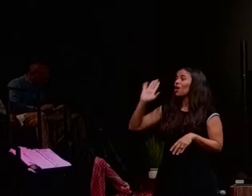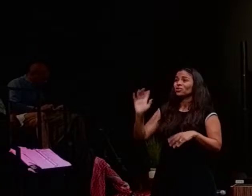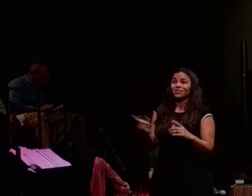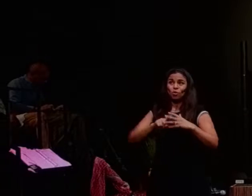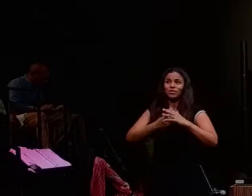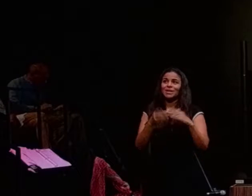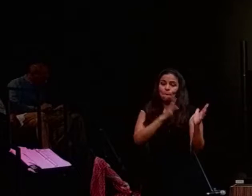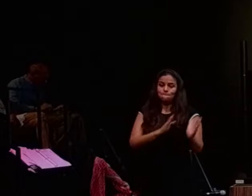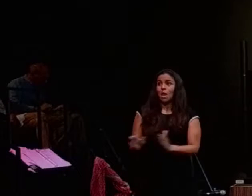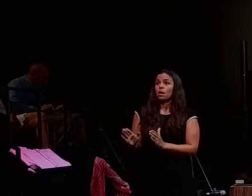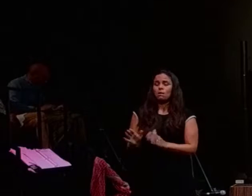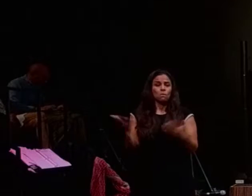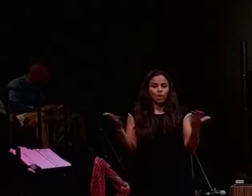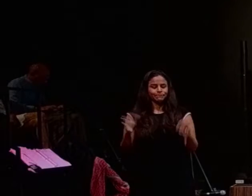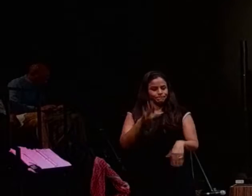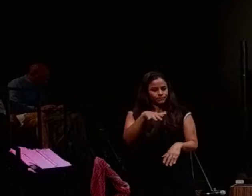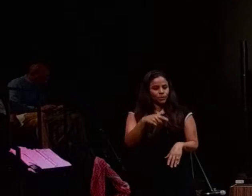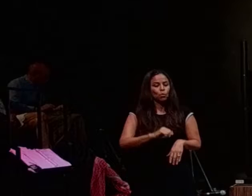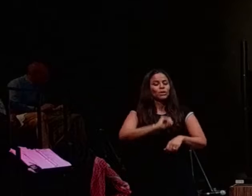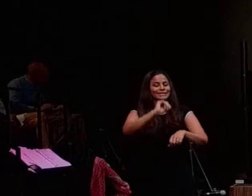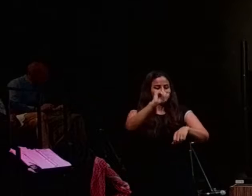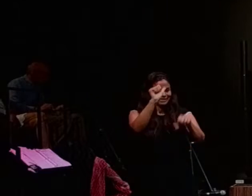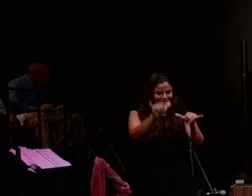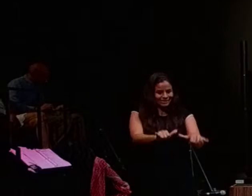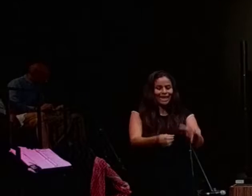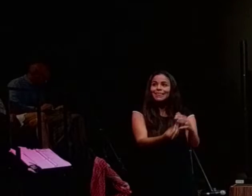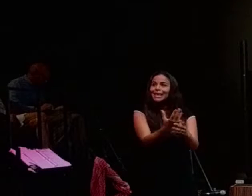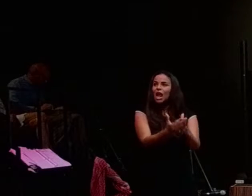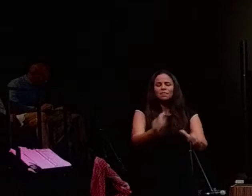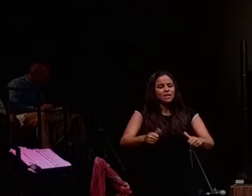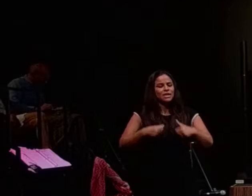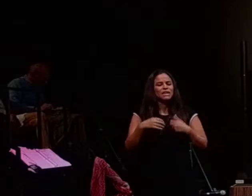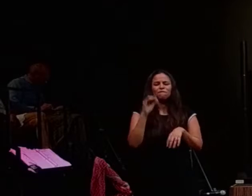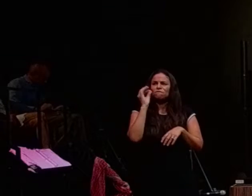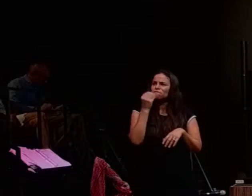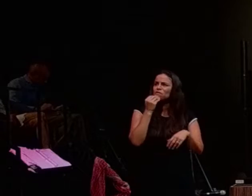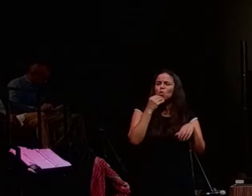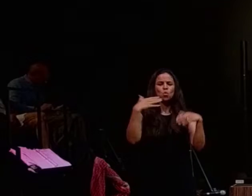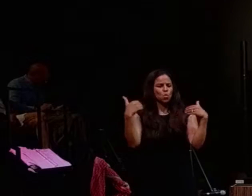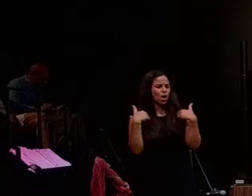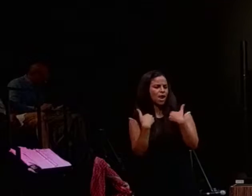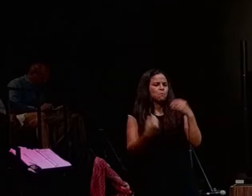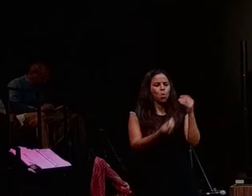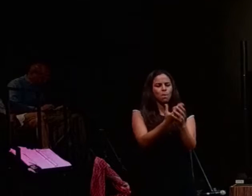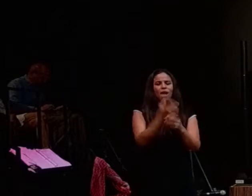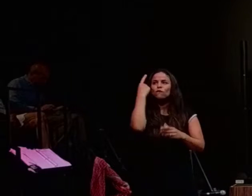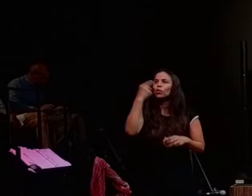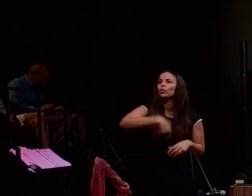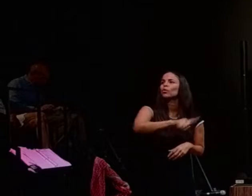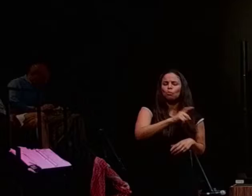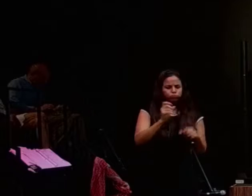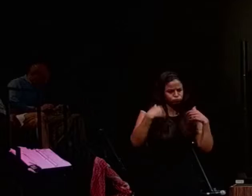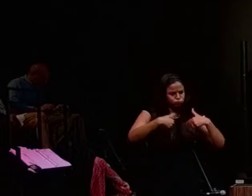plan. God's original plan was, hey, we're gonna stay in the garden, we're gonna live it up. Here's all the food, all the plants, all the animals. This is yours, go